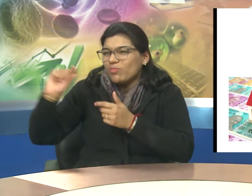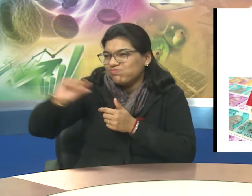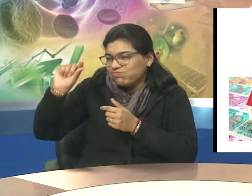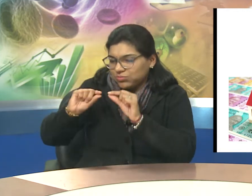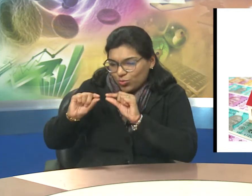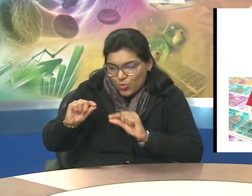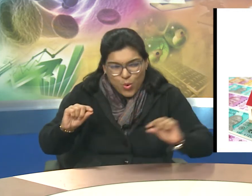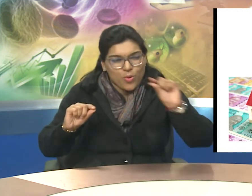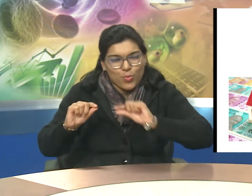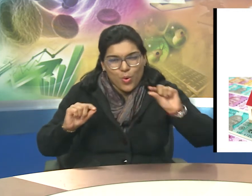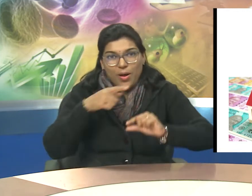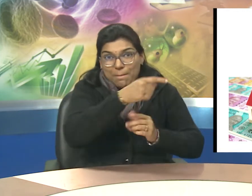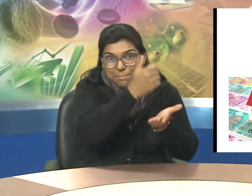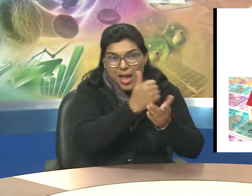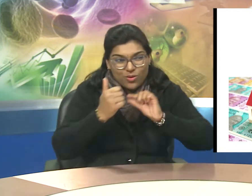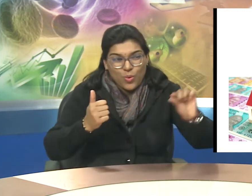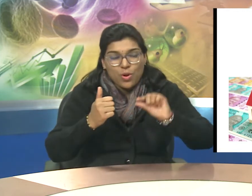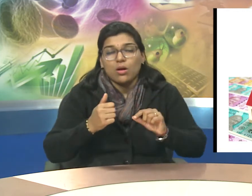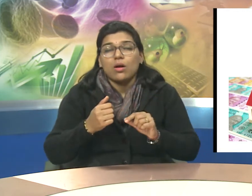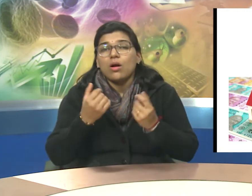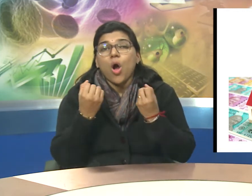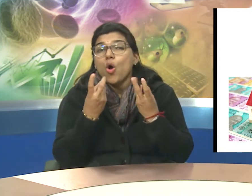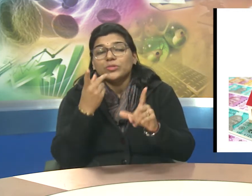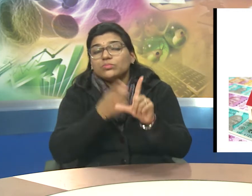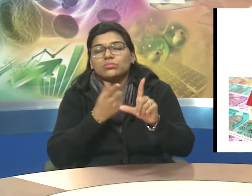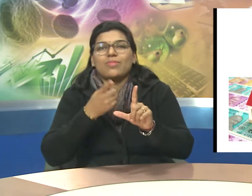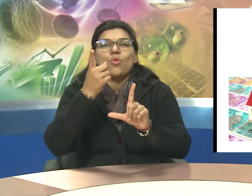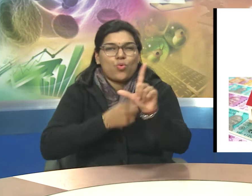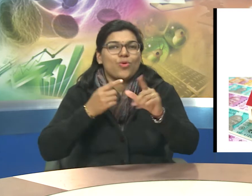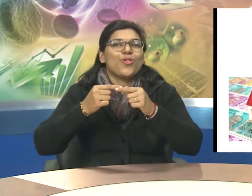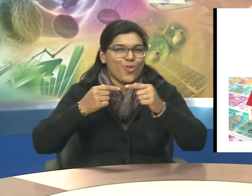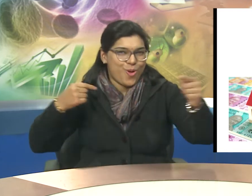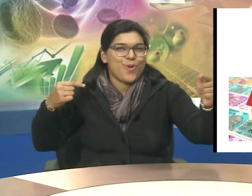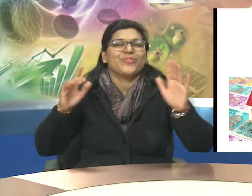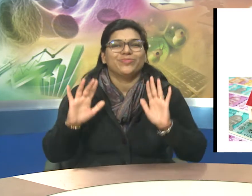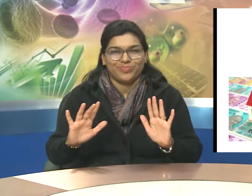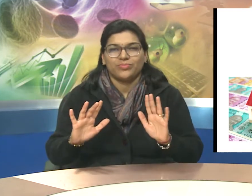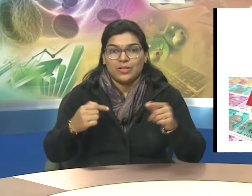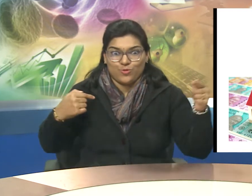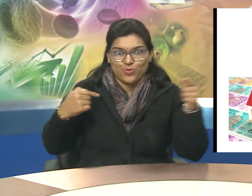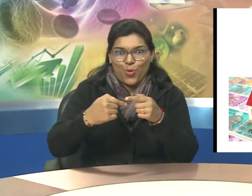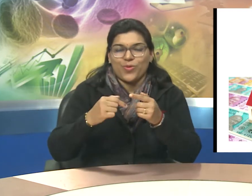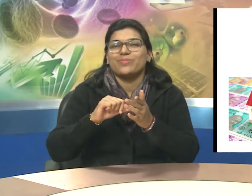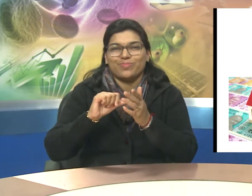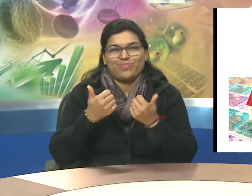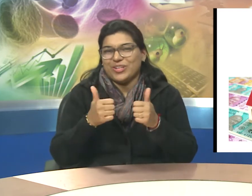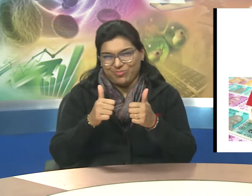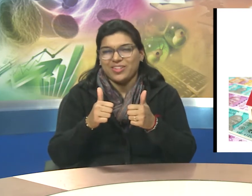to the people who need it. You can say that they are the long-term loans, they are